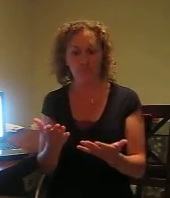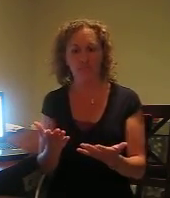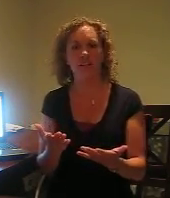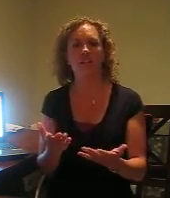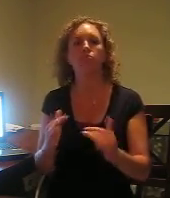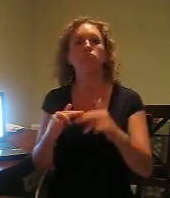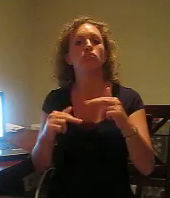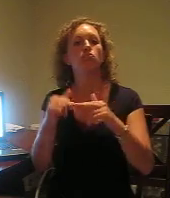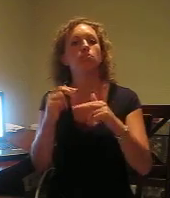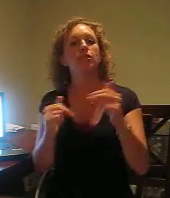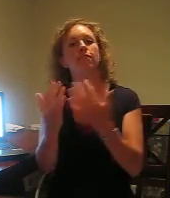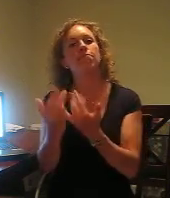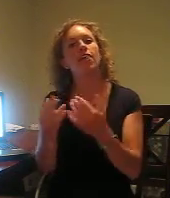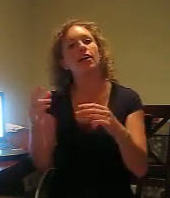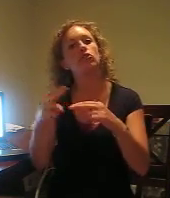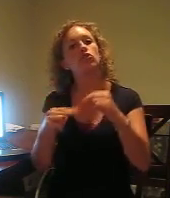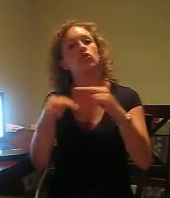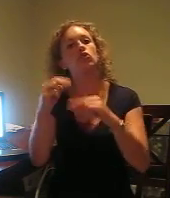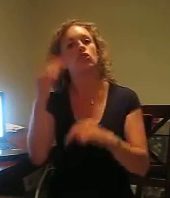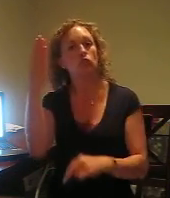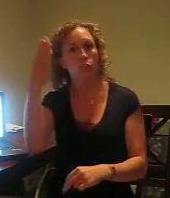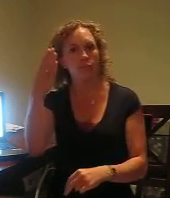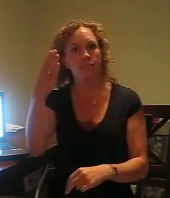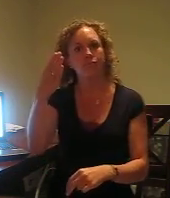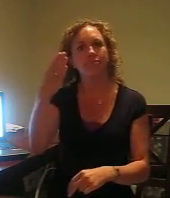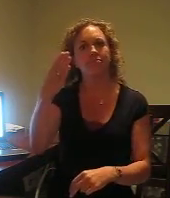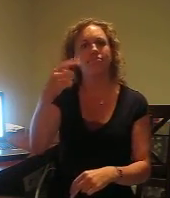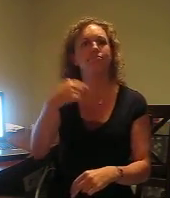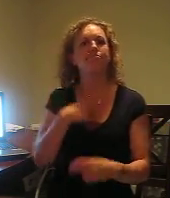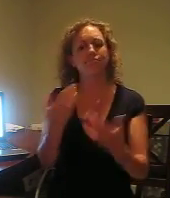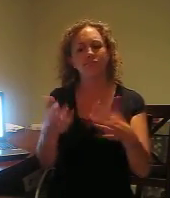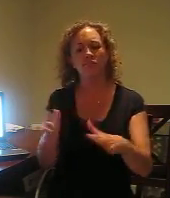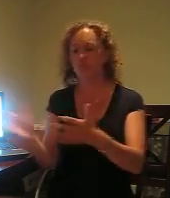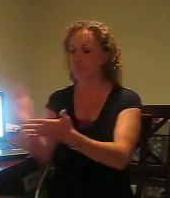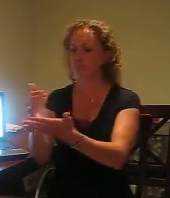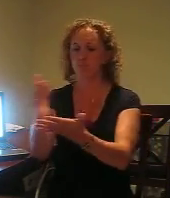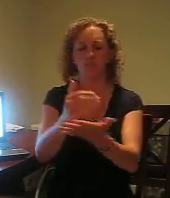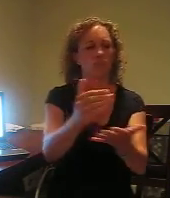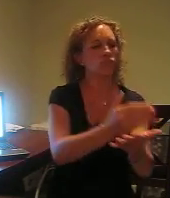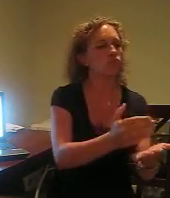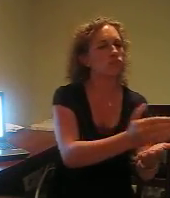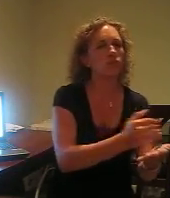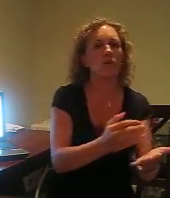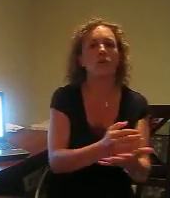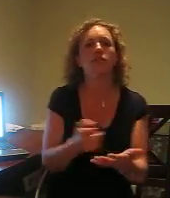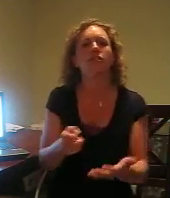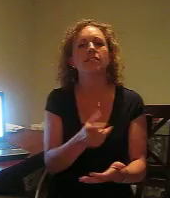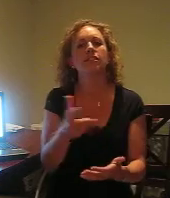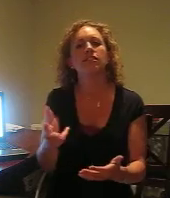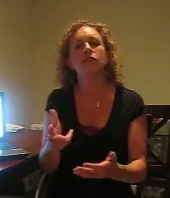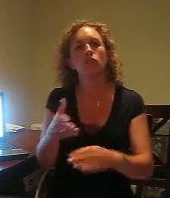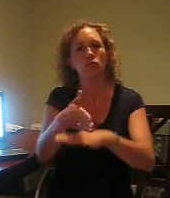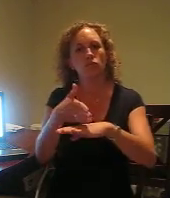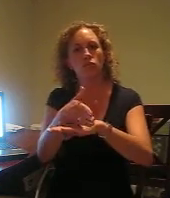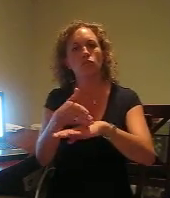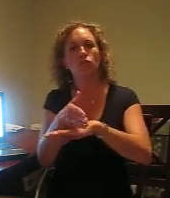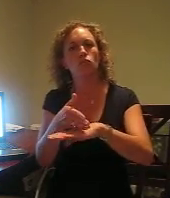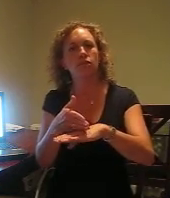structure. And I've already gone around the surrounding area and I've collected several armloads of fuel wood. What I'm doing right now is I